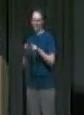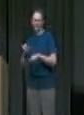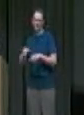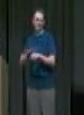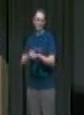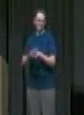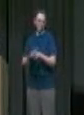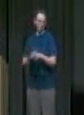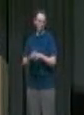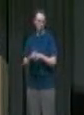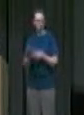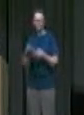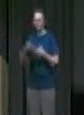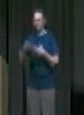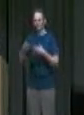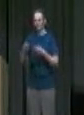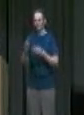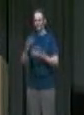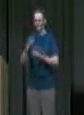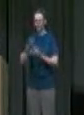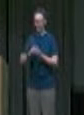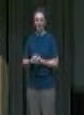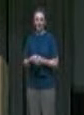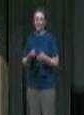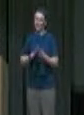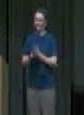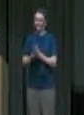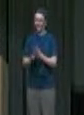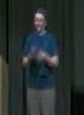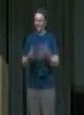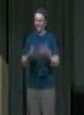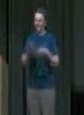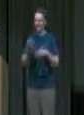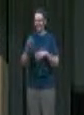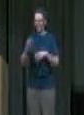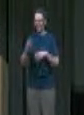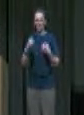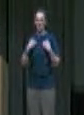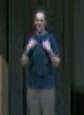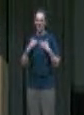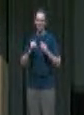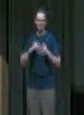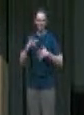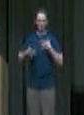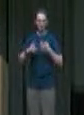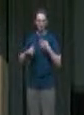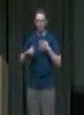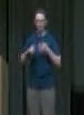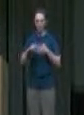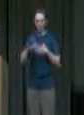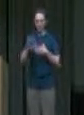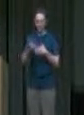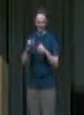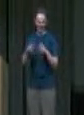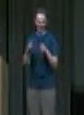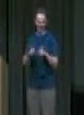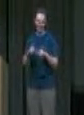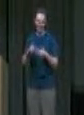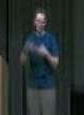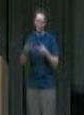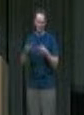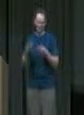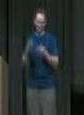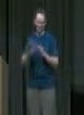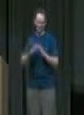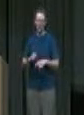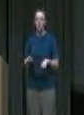So some exciting news that there's actually groundbreaking regarding the project within the next upcoming months. And of course, highlight project partners, because